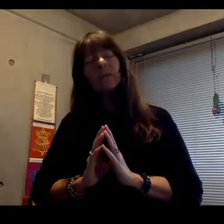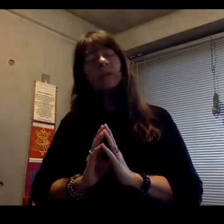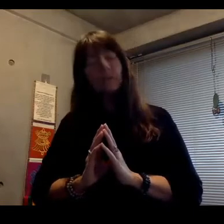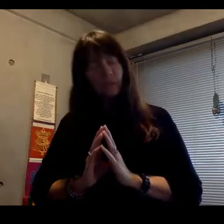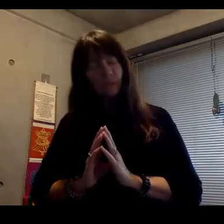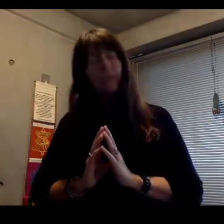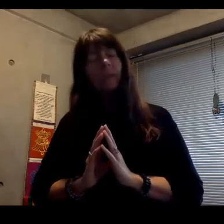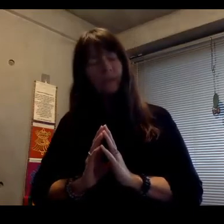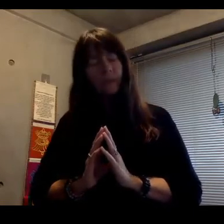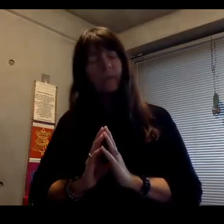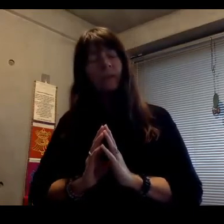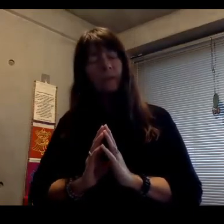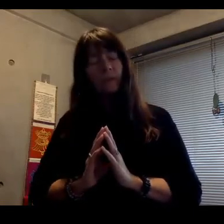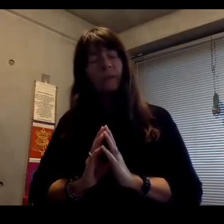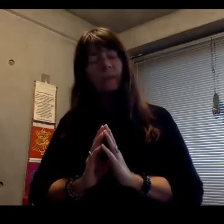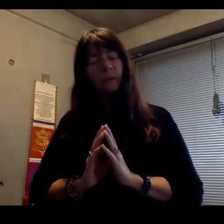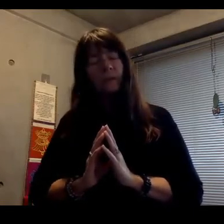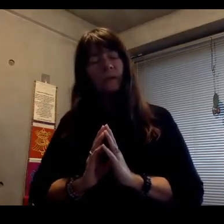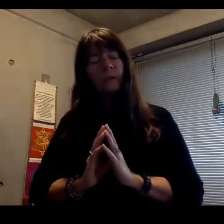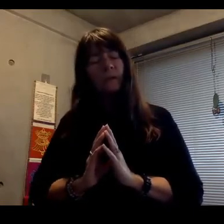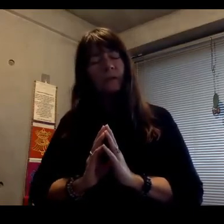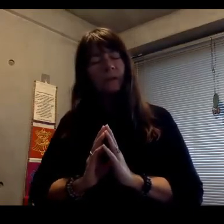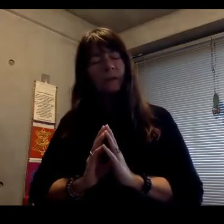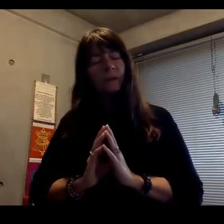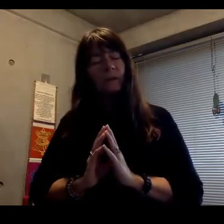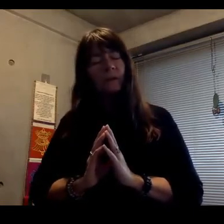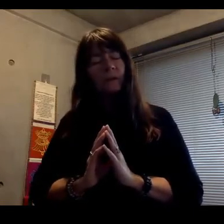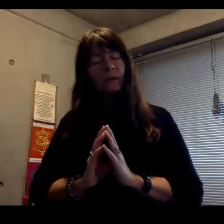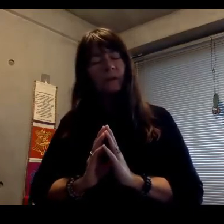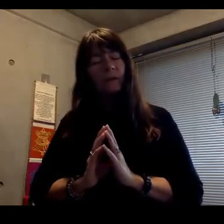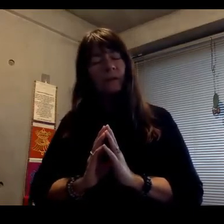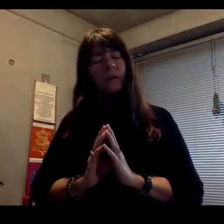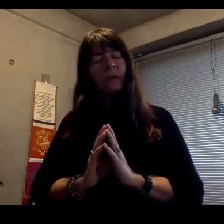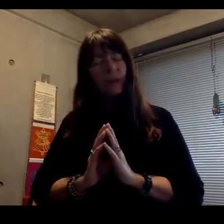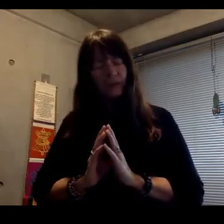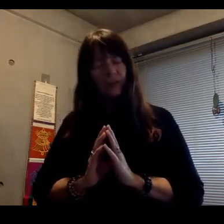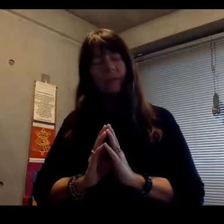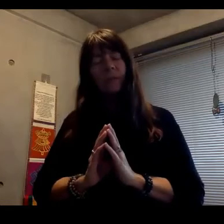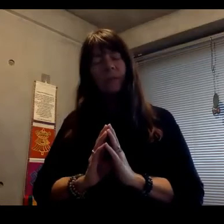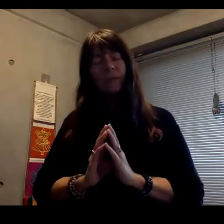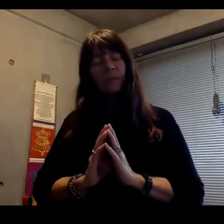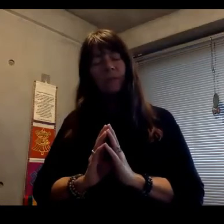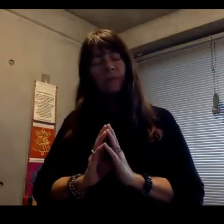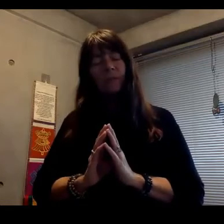right? So we have that shift then would take place with somebody. yes.